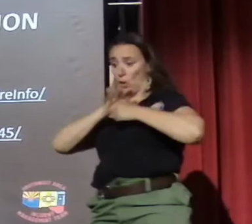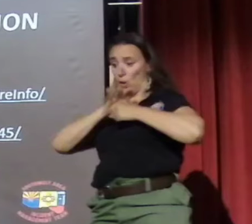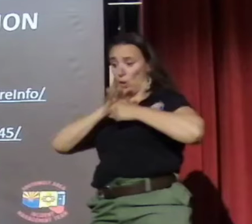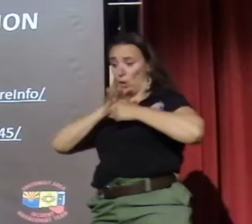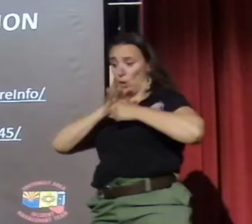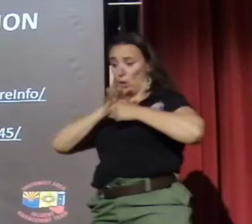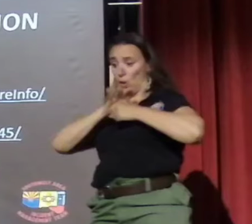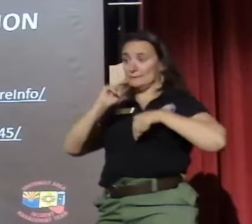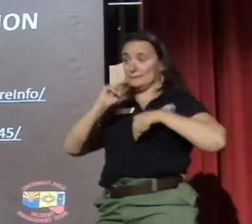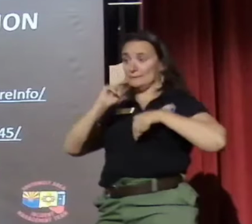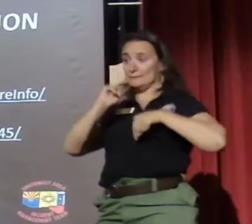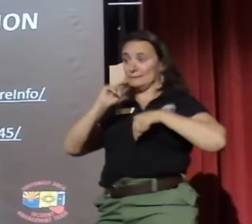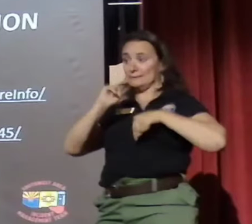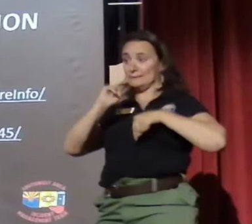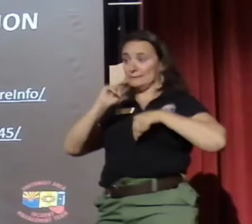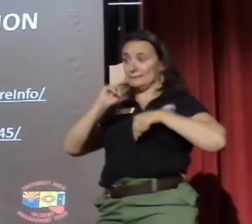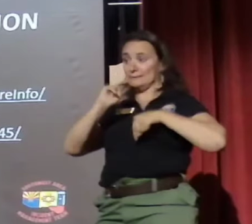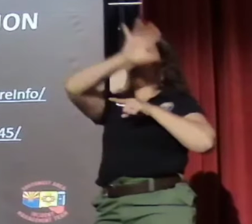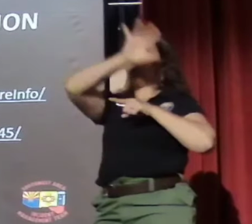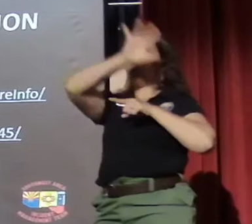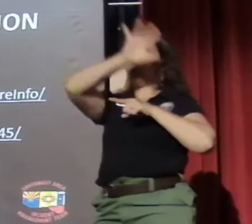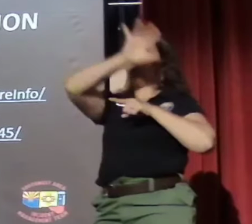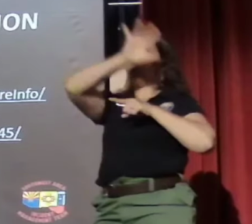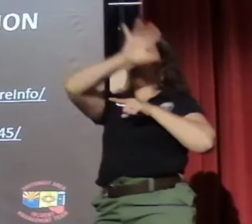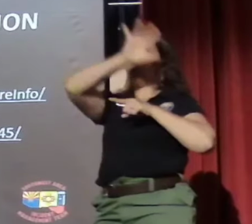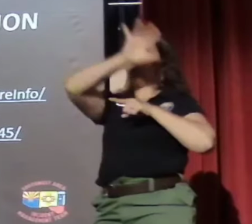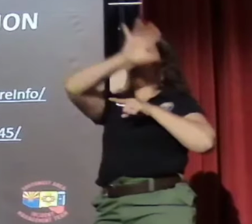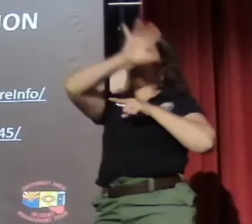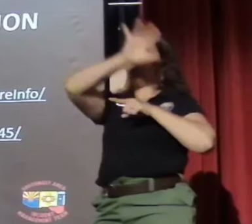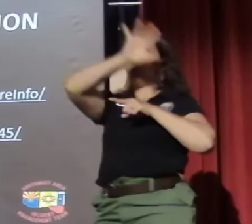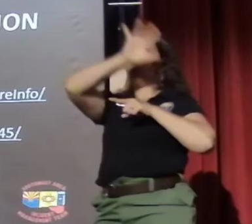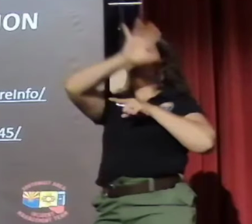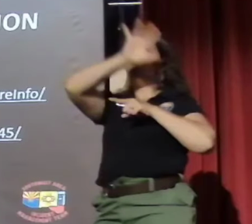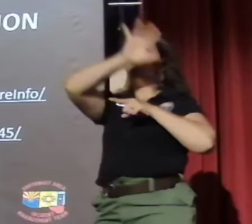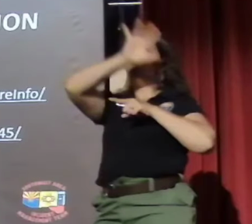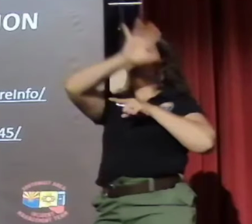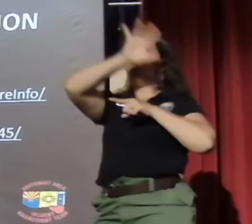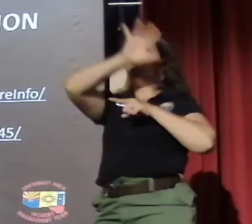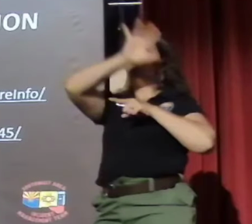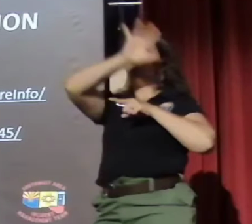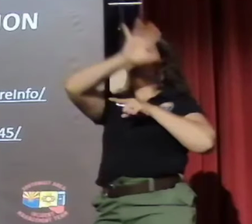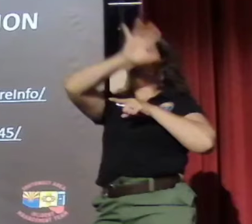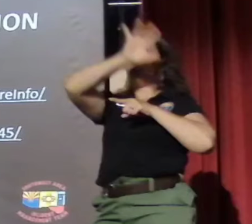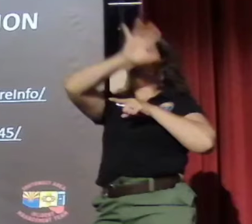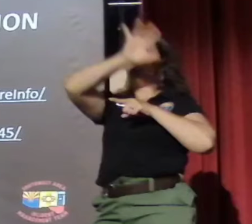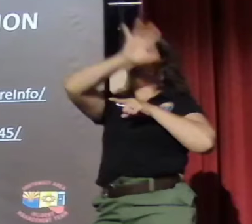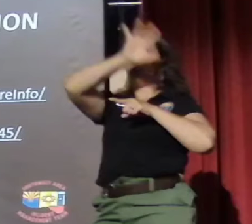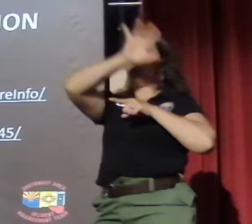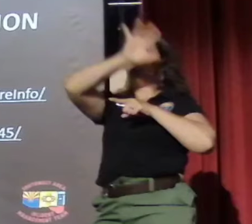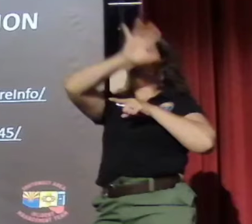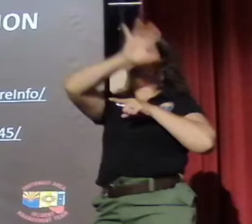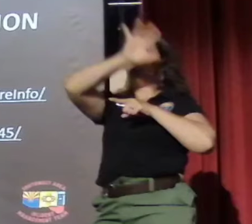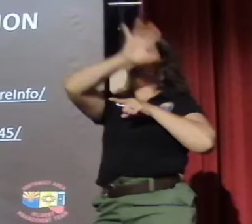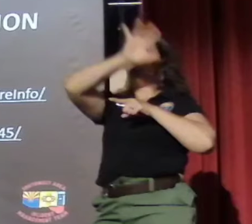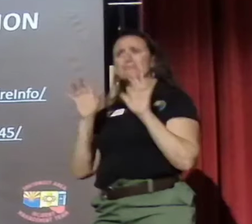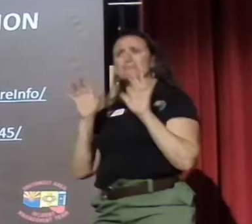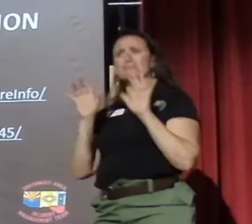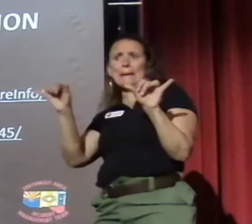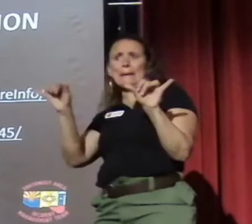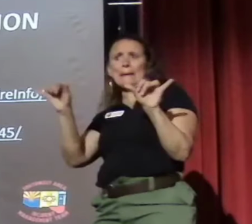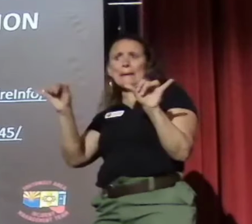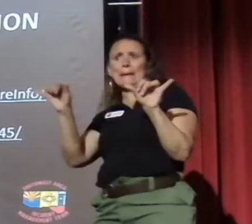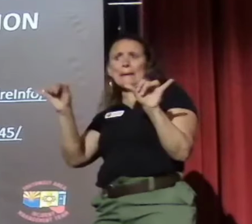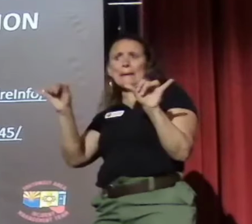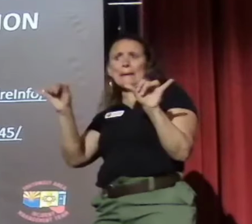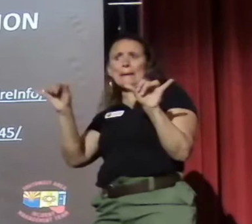this Marin country, all over the place. They don't want this fire to go any further than you want it to go. And so what we want to do is make